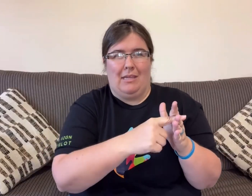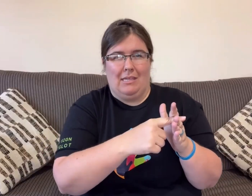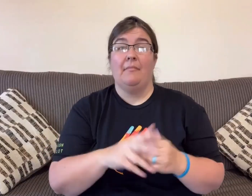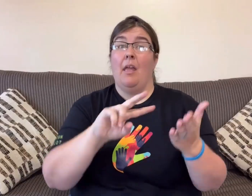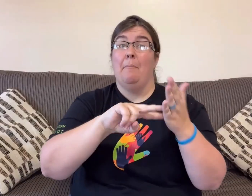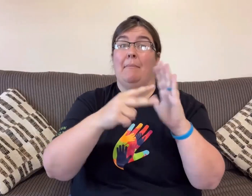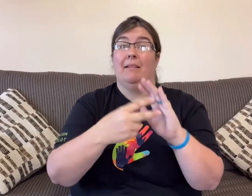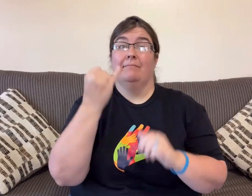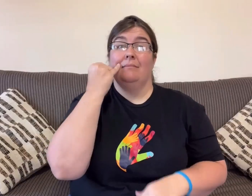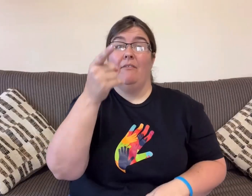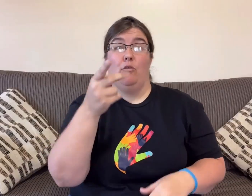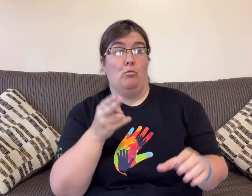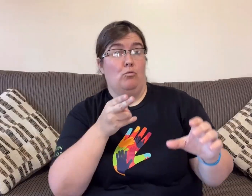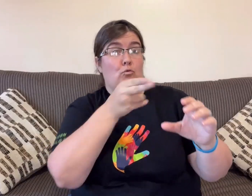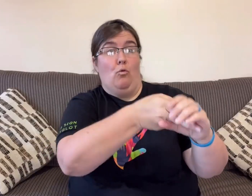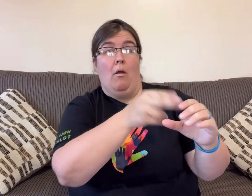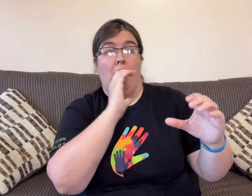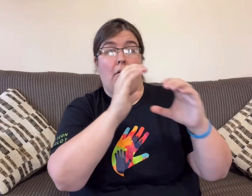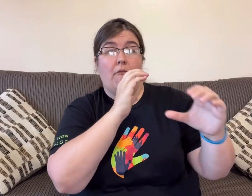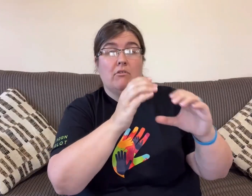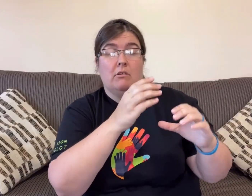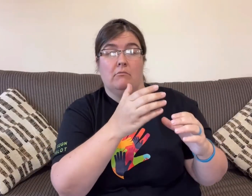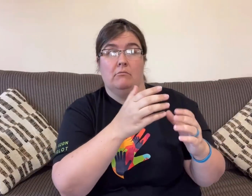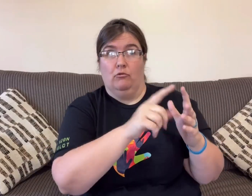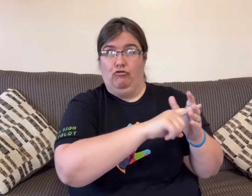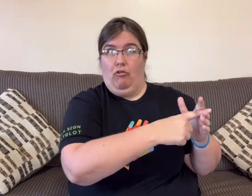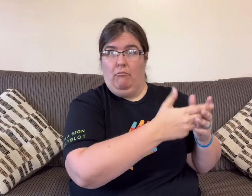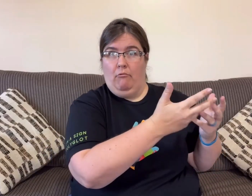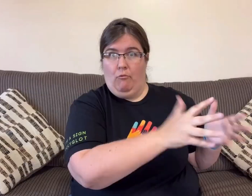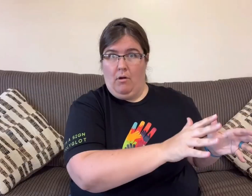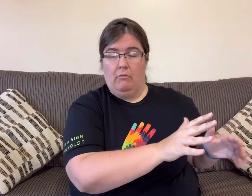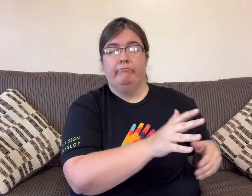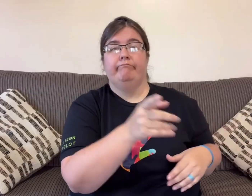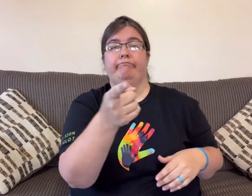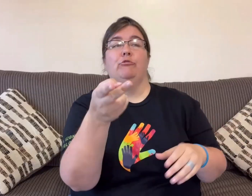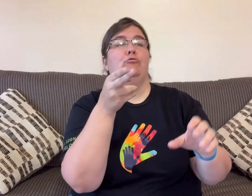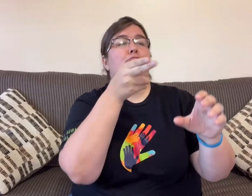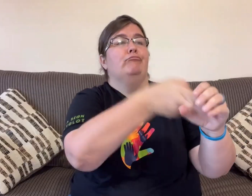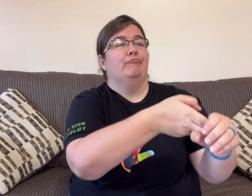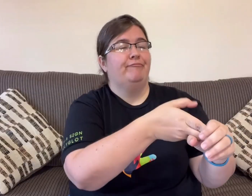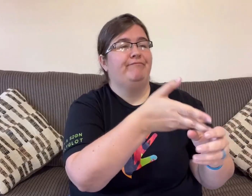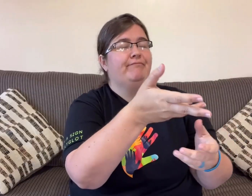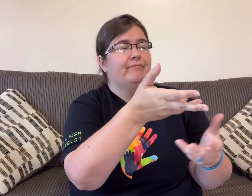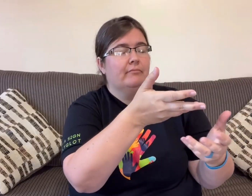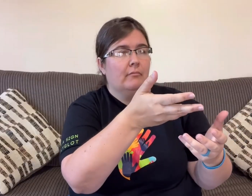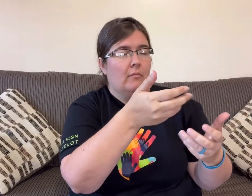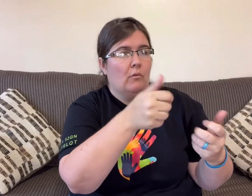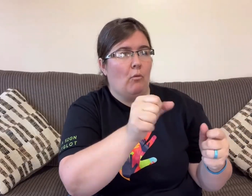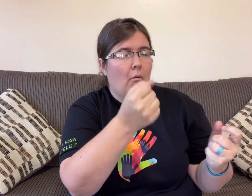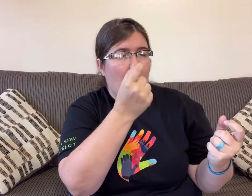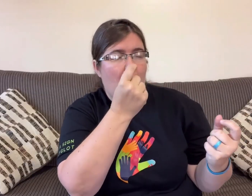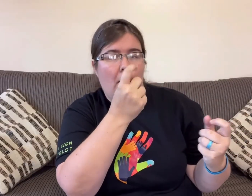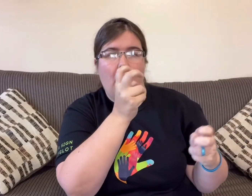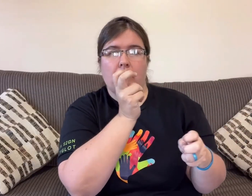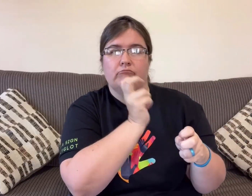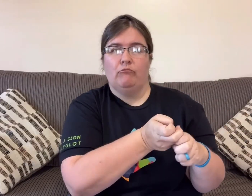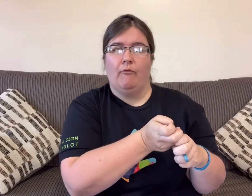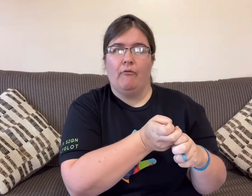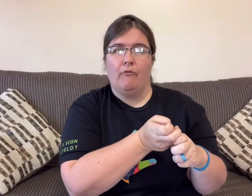arrive there at the beginning. Meaning, if you try to join a conversation that's already started, you might find it tough to understand.